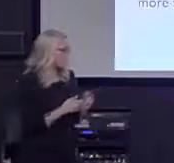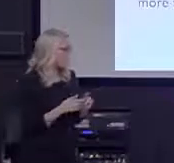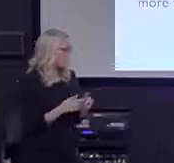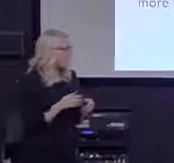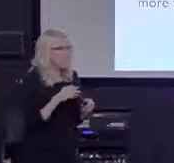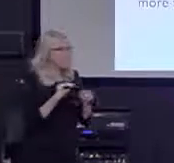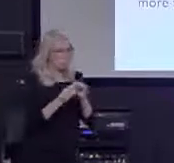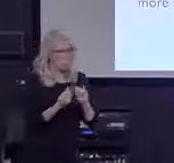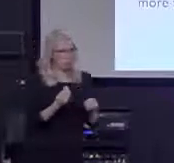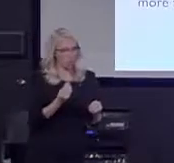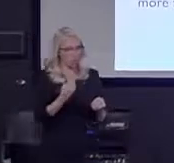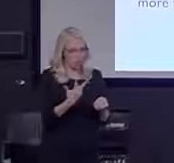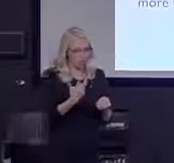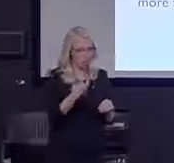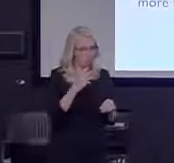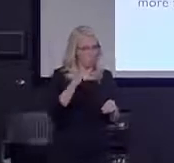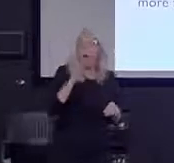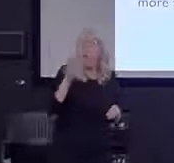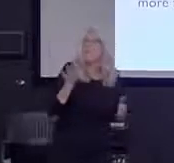Mom 3.